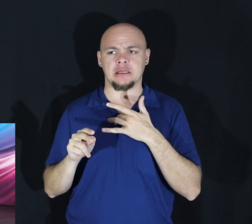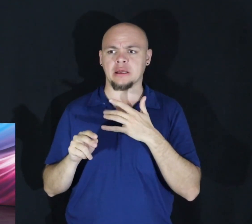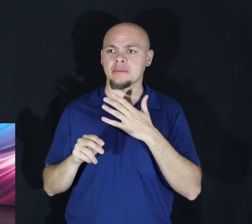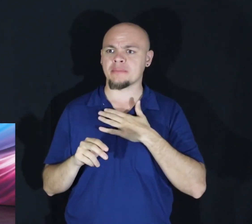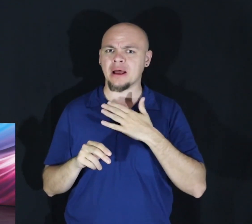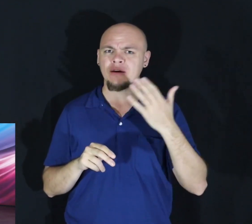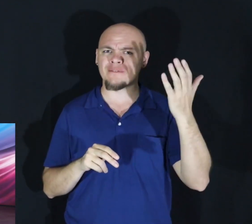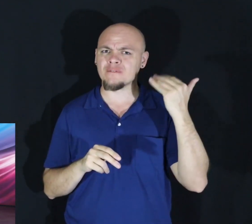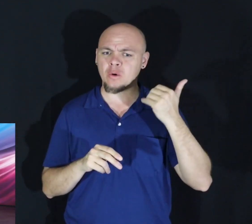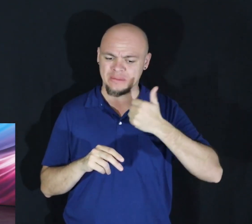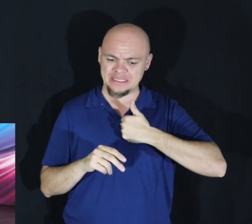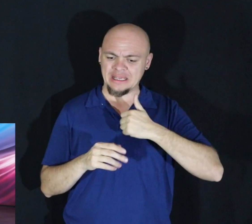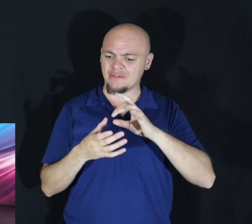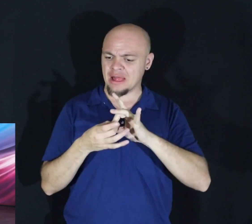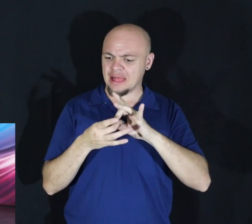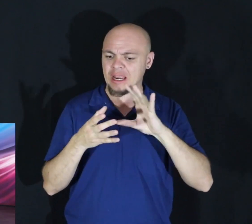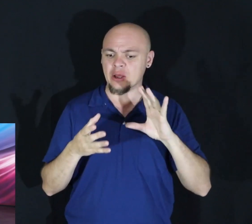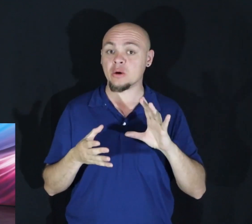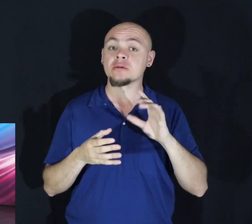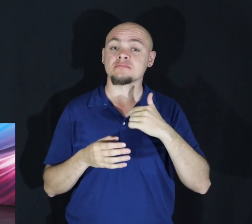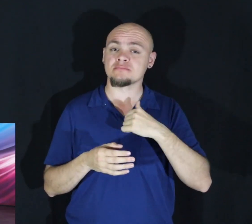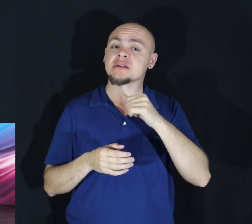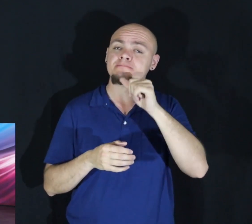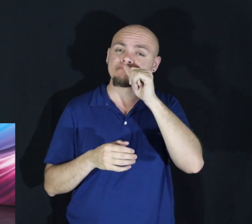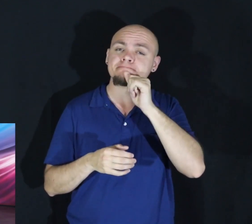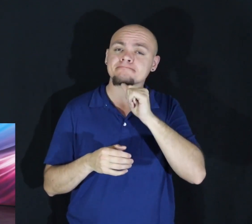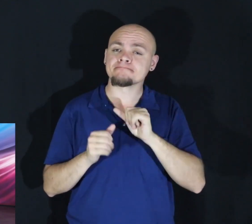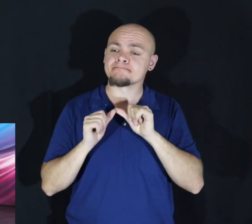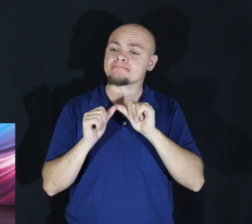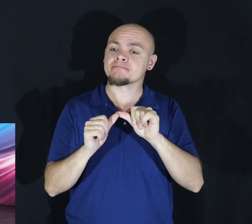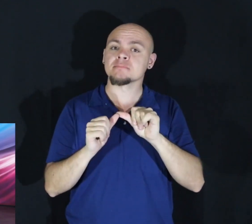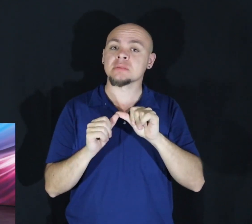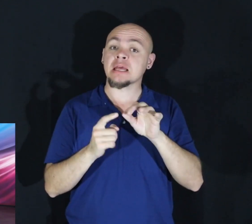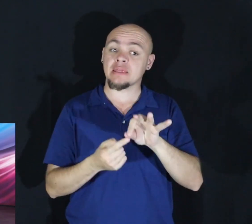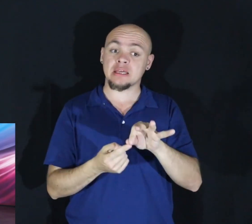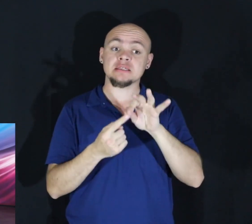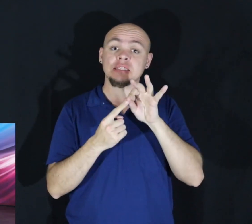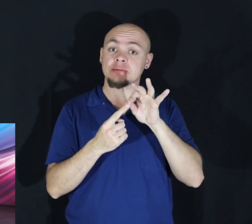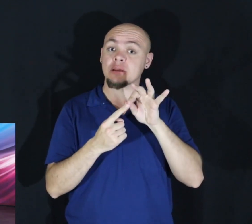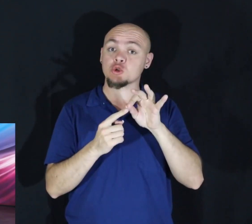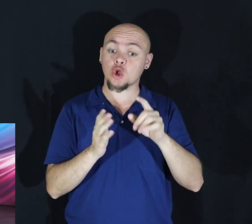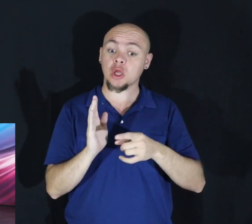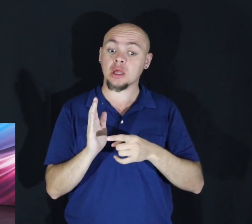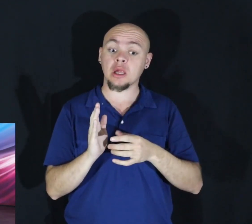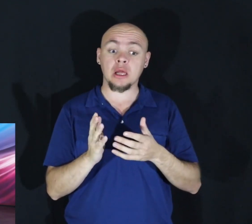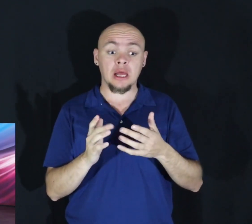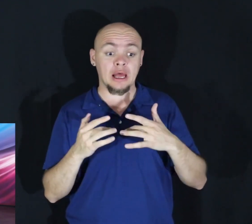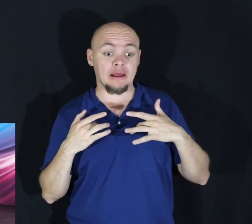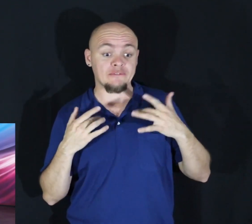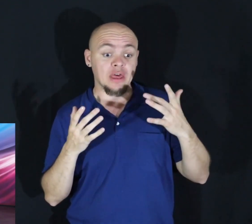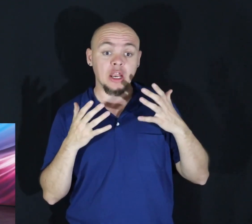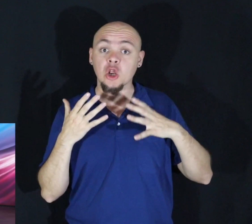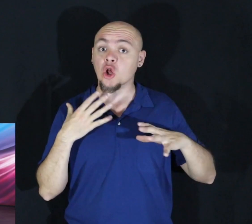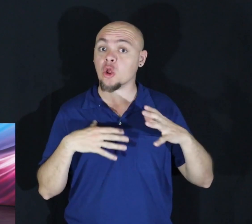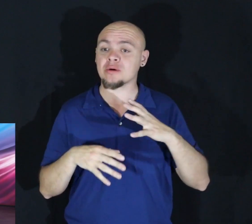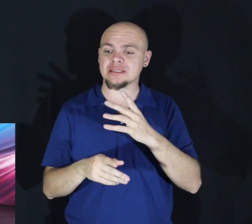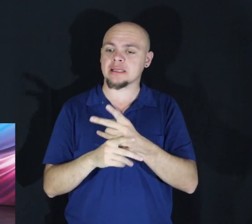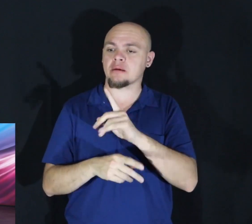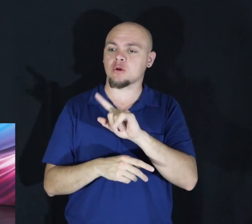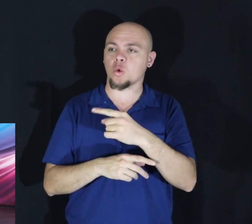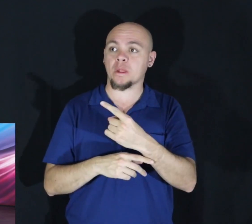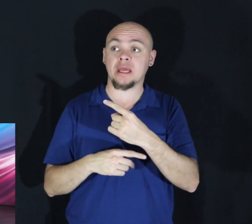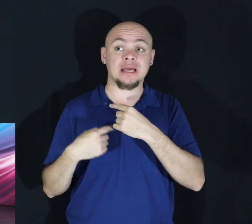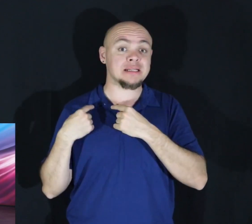former self, but I persevered and only kept the special occasion clothes, and I have not looked back